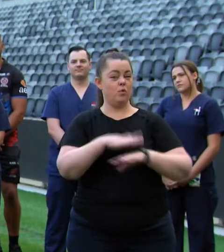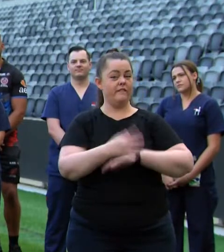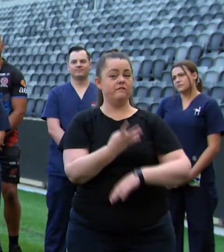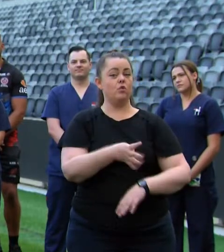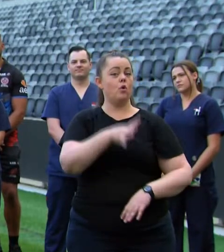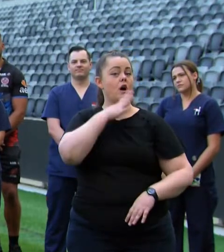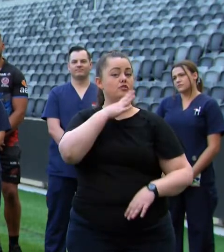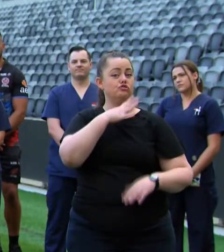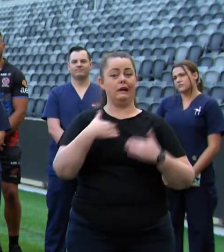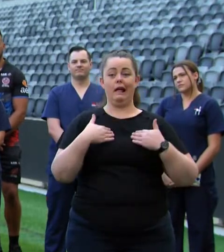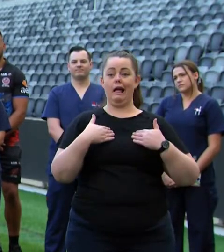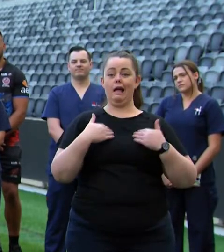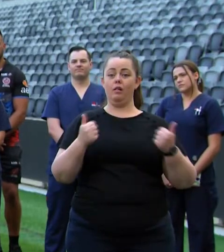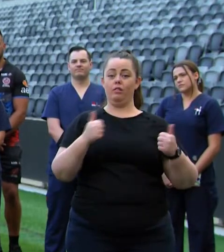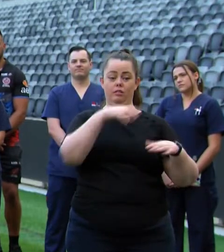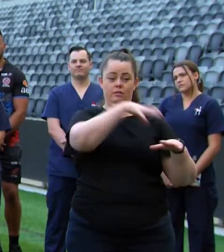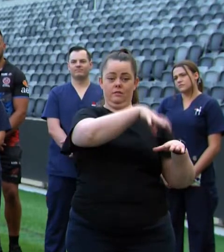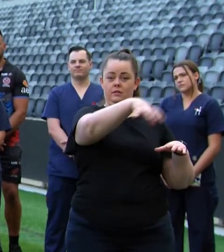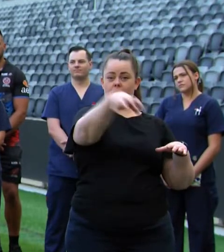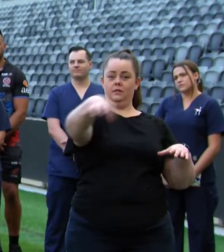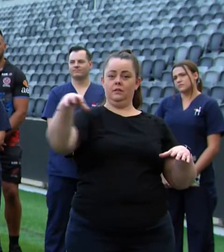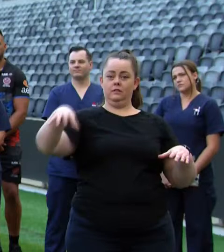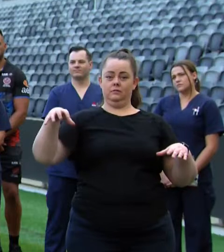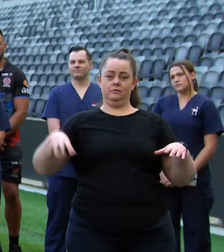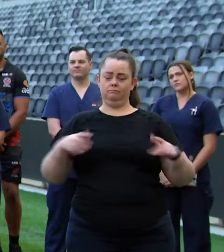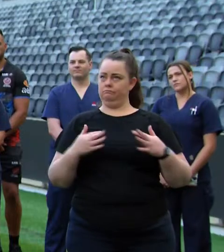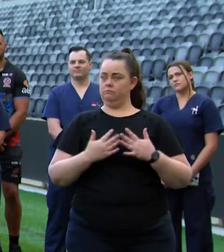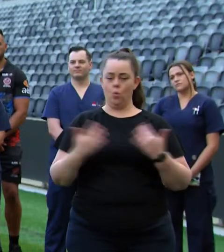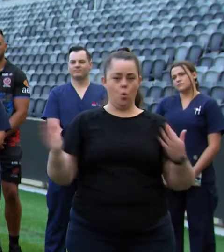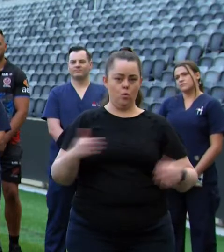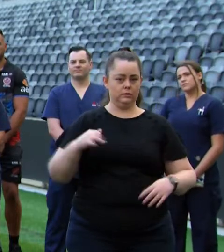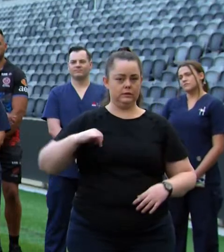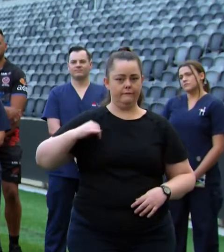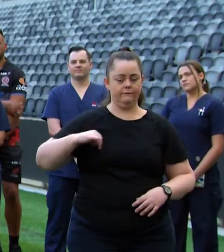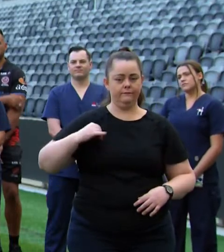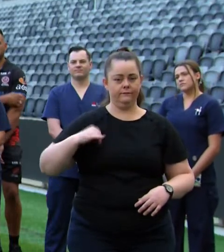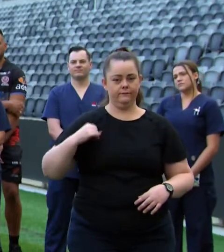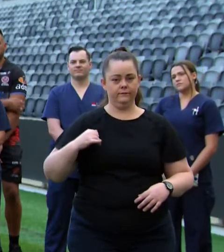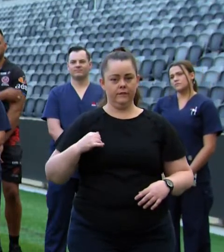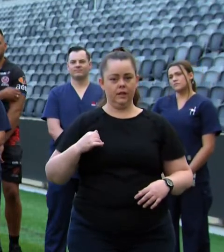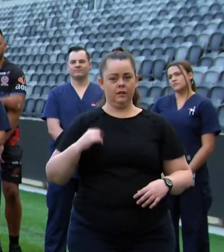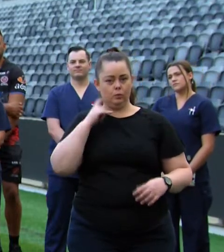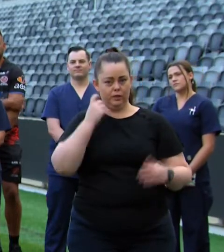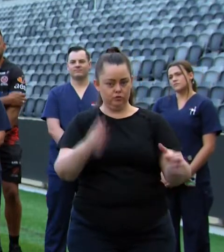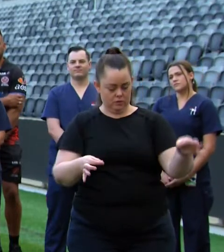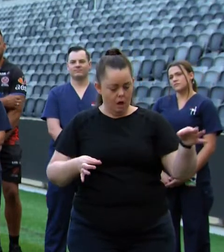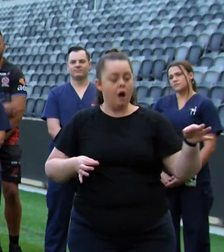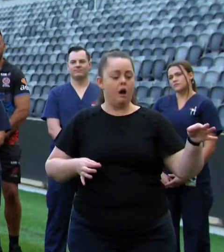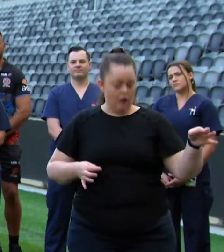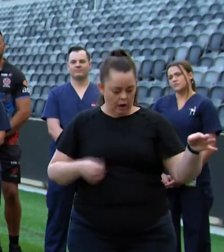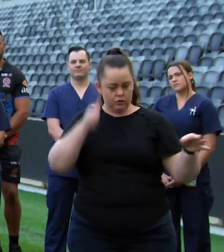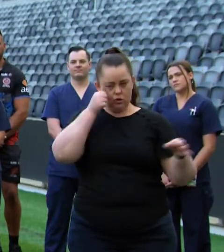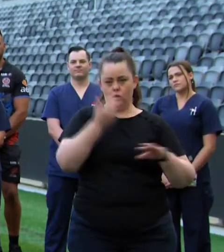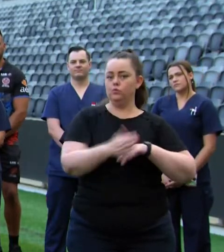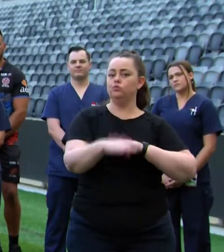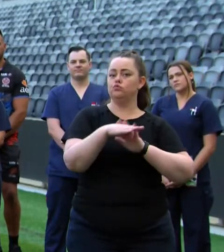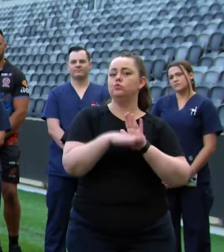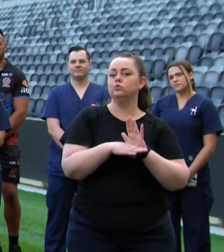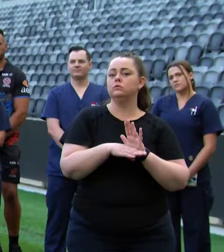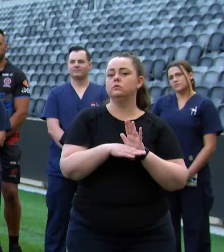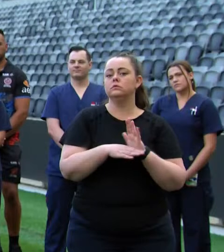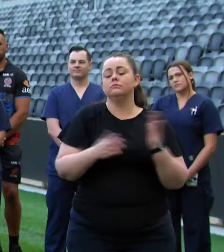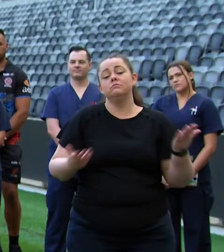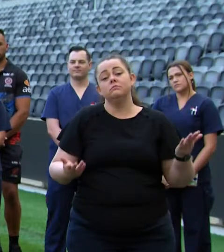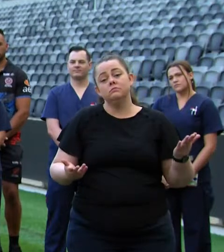and 170,000 health staff across the state are as good as they can be for this moment. I'm not saying that there might not be